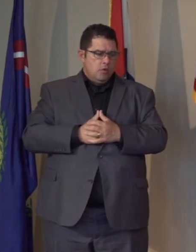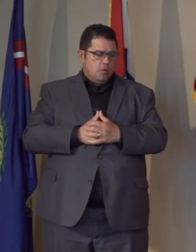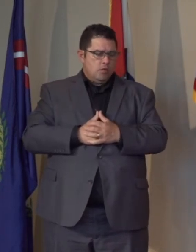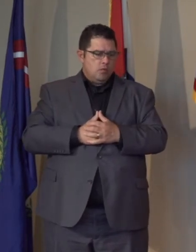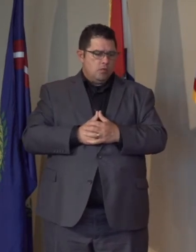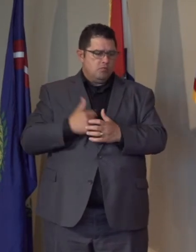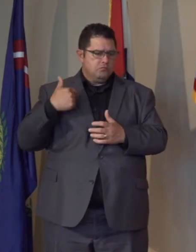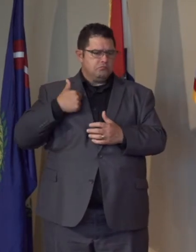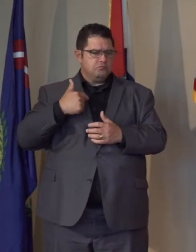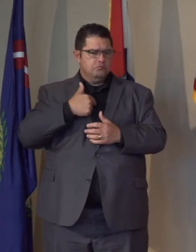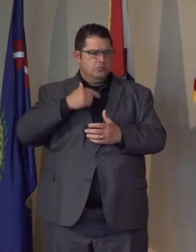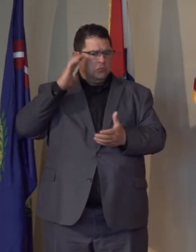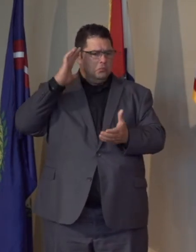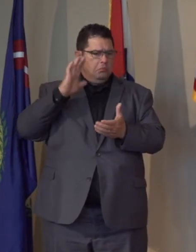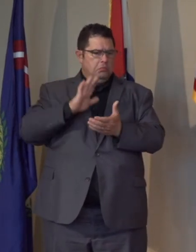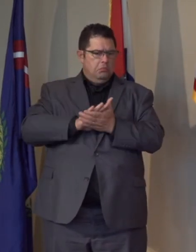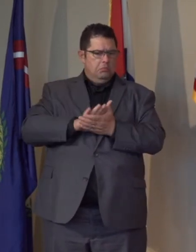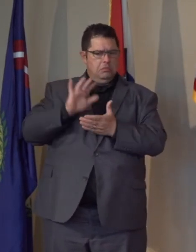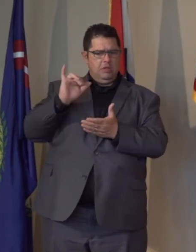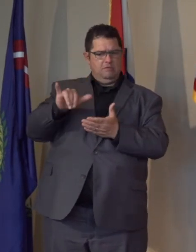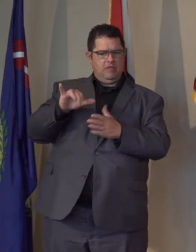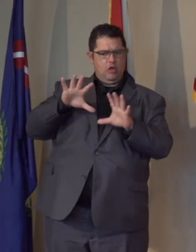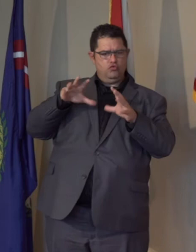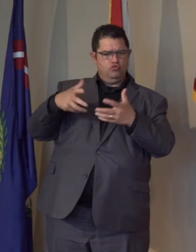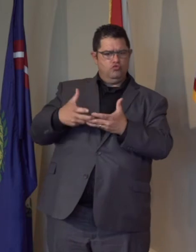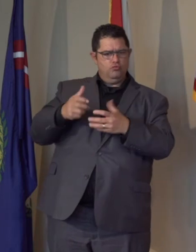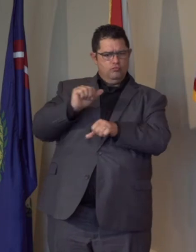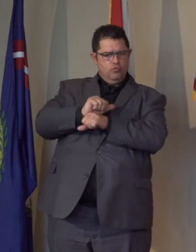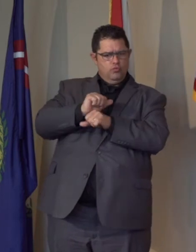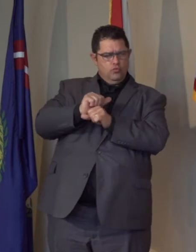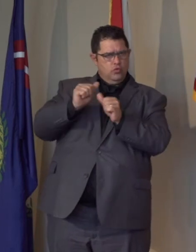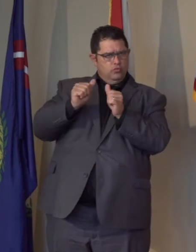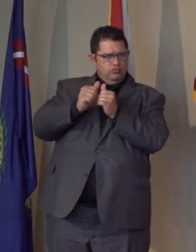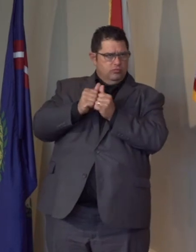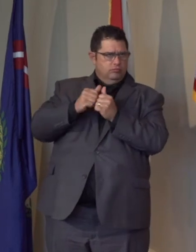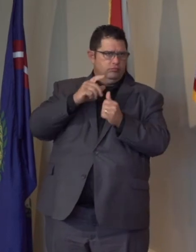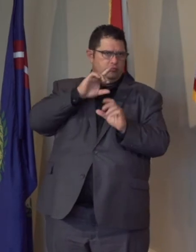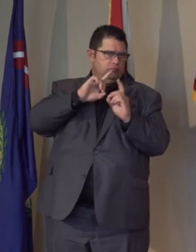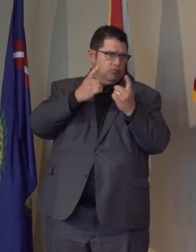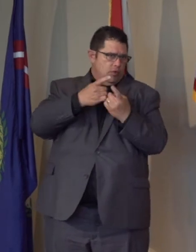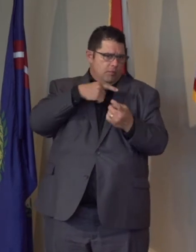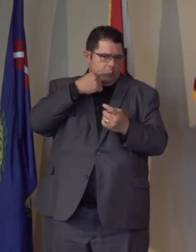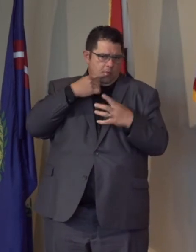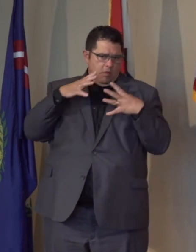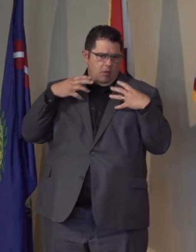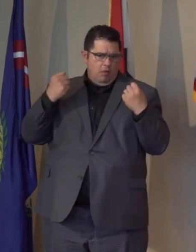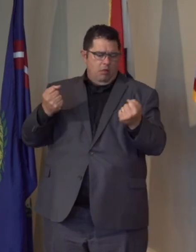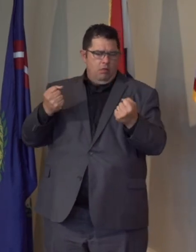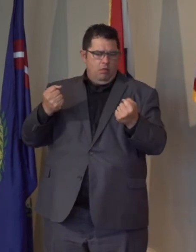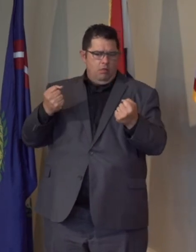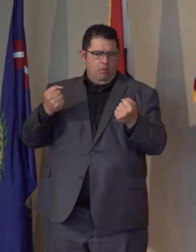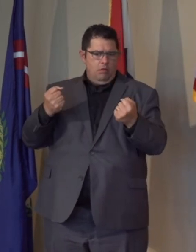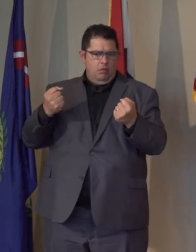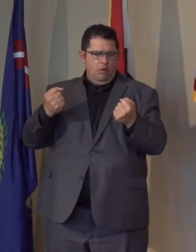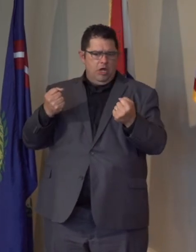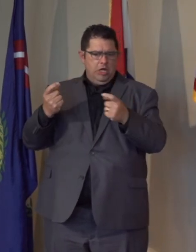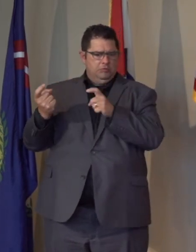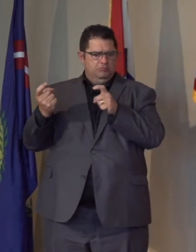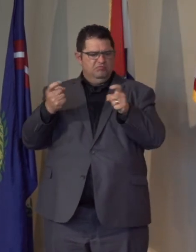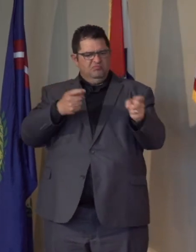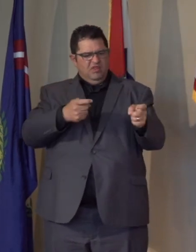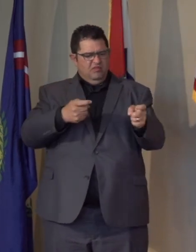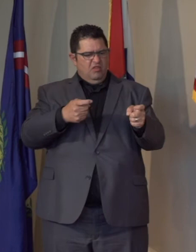that this advisory group, working closely with the Department of Public Health, has given the department some